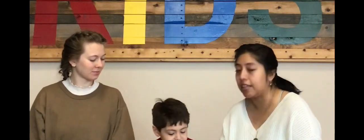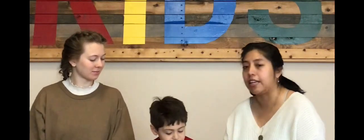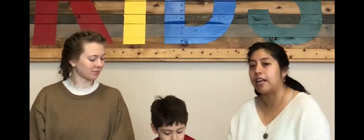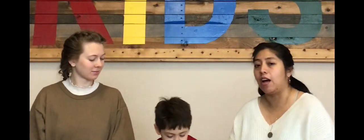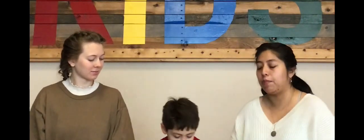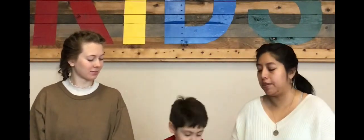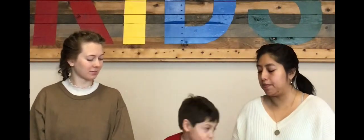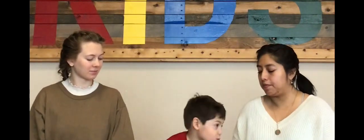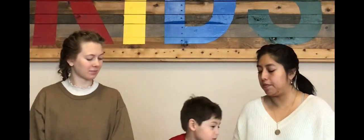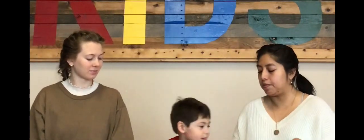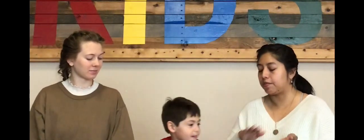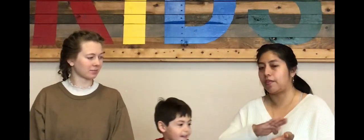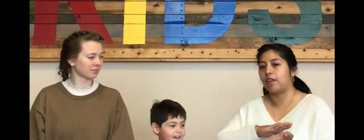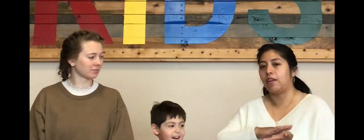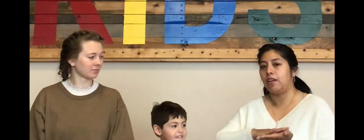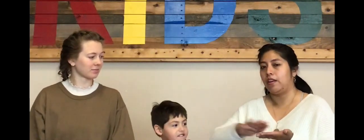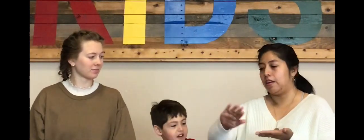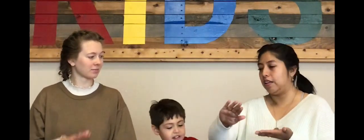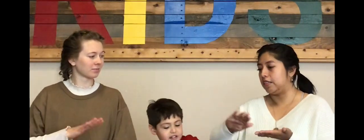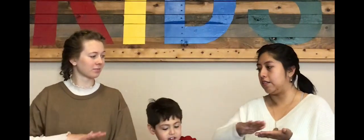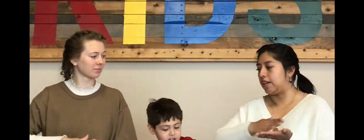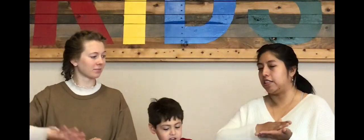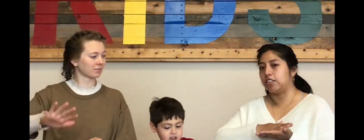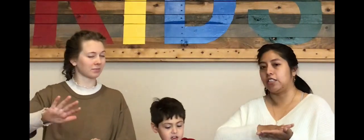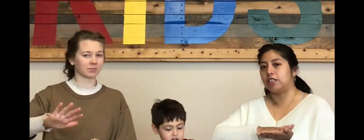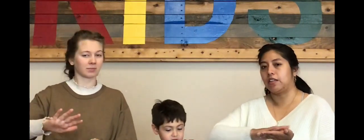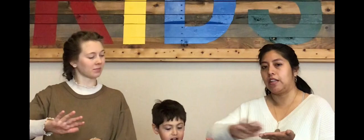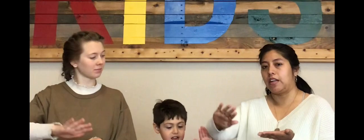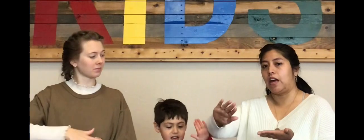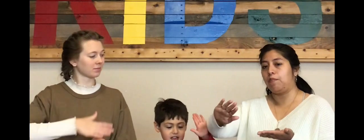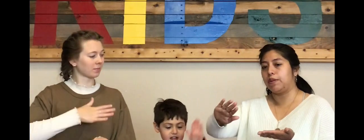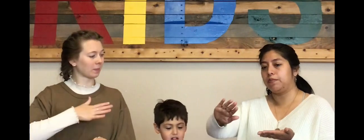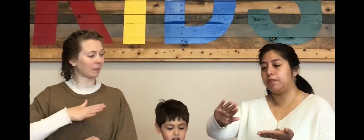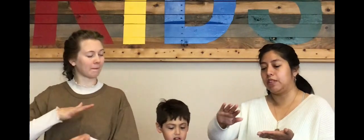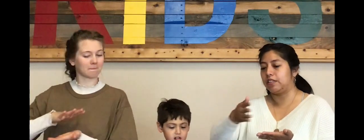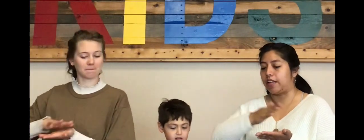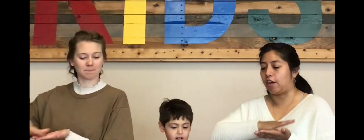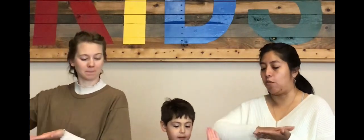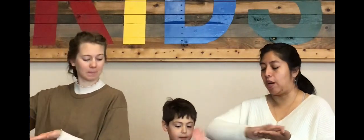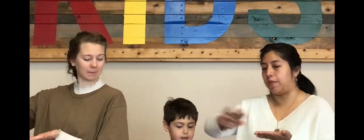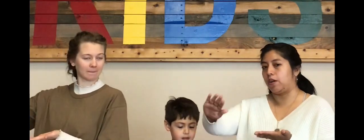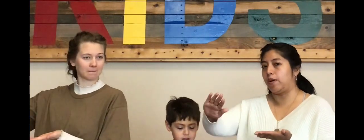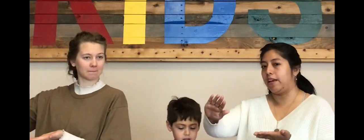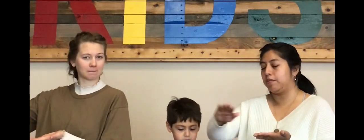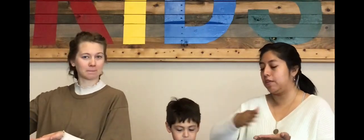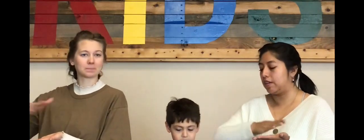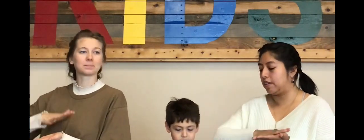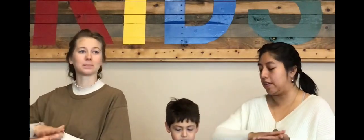clean up. And so that's just clean up. So like you're wiping away, clean